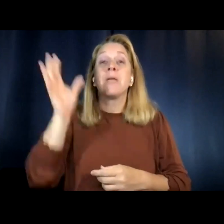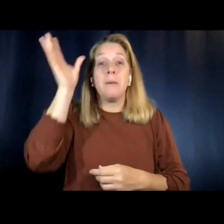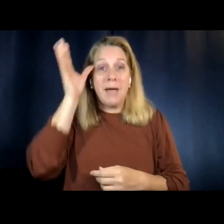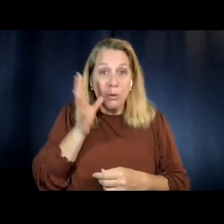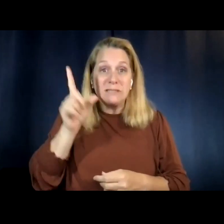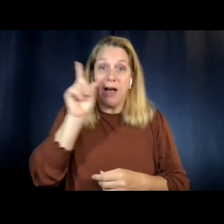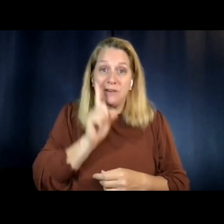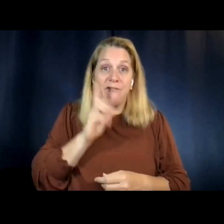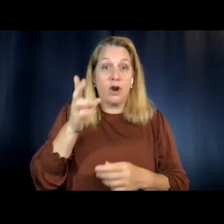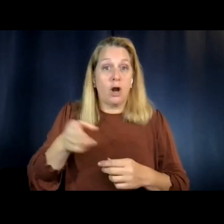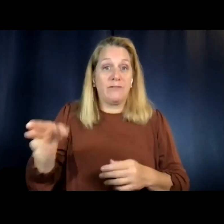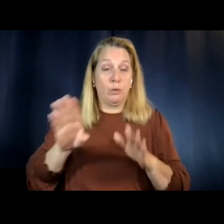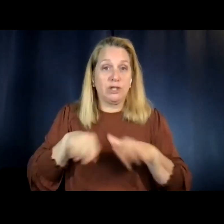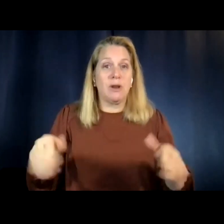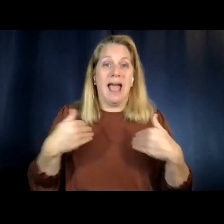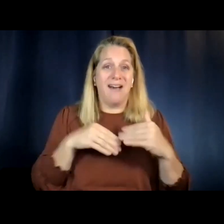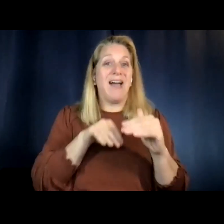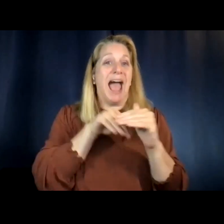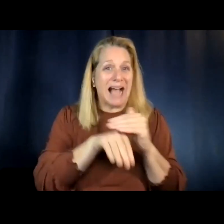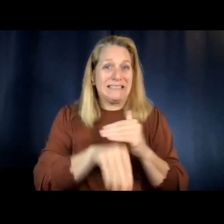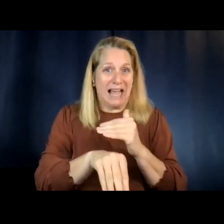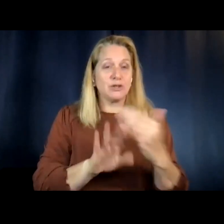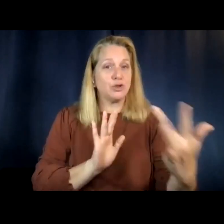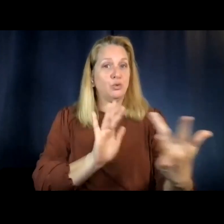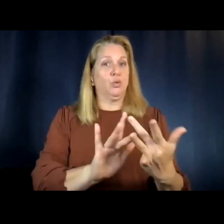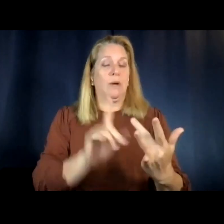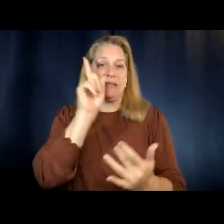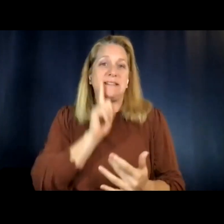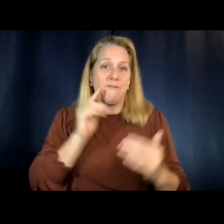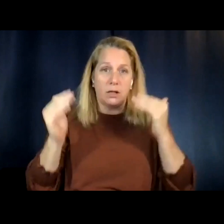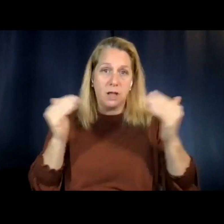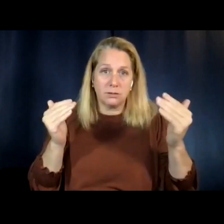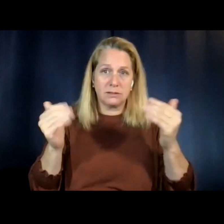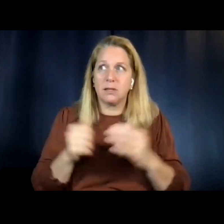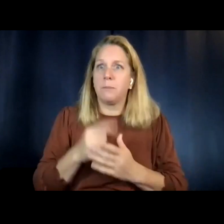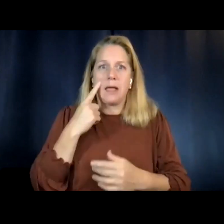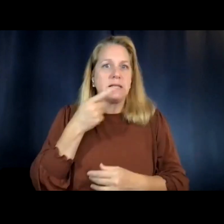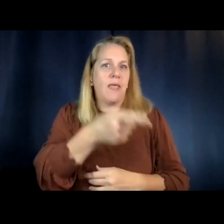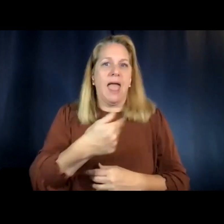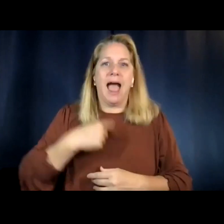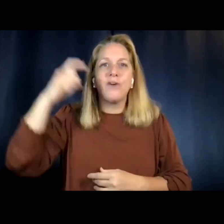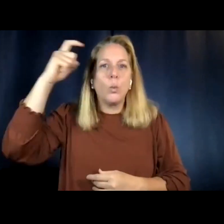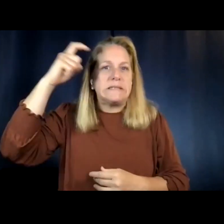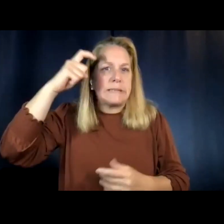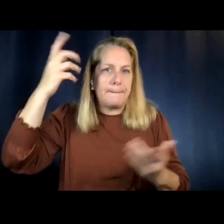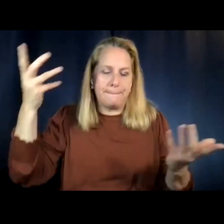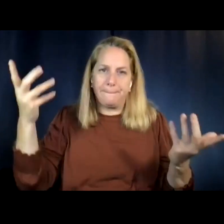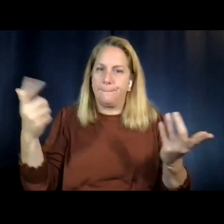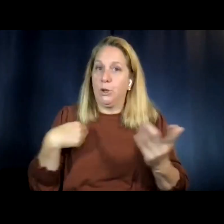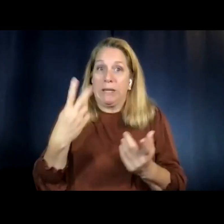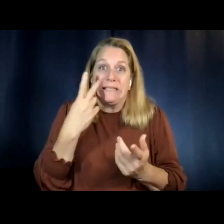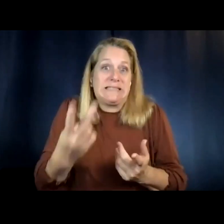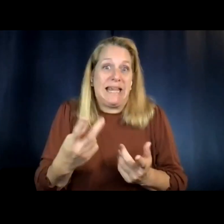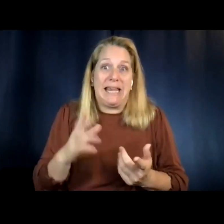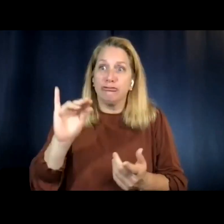have access to deaf adults, because there is just wisdom there that you can see these parents have learned